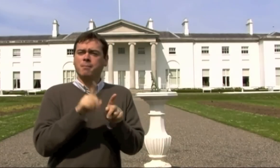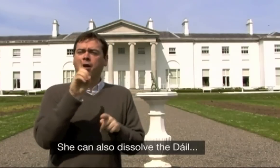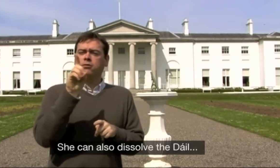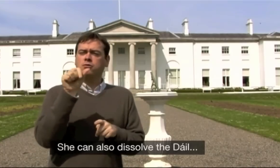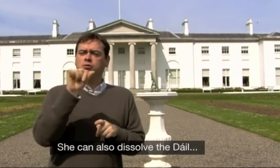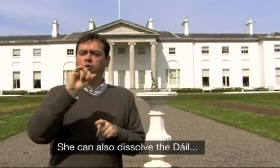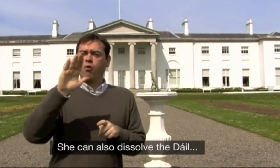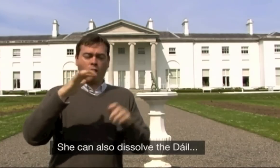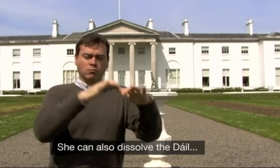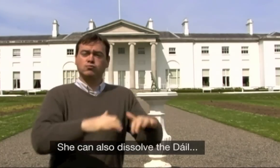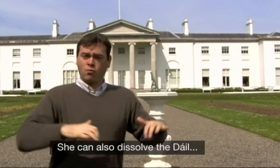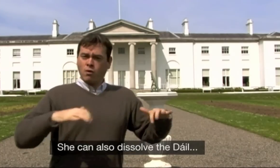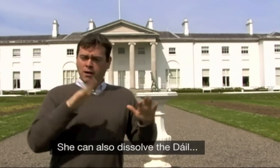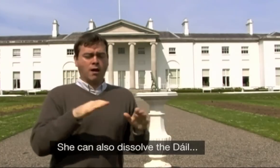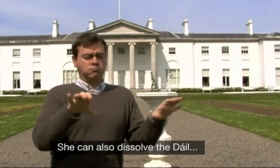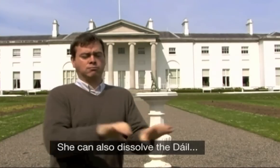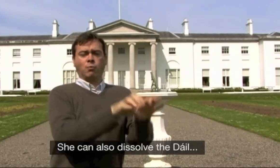She can also dissolve the Dáil,